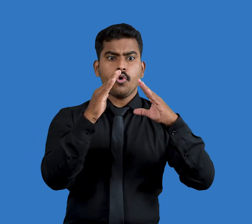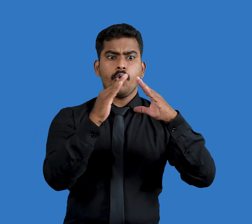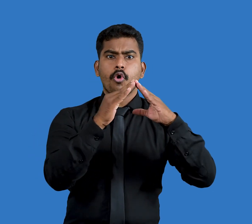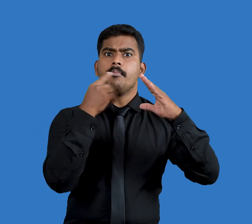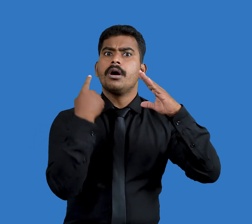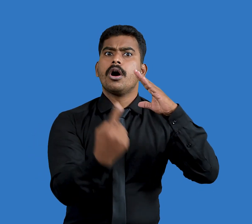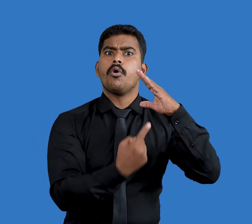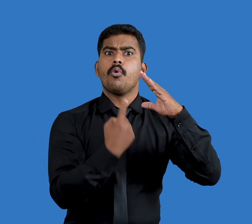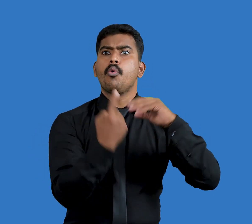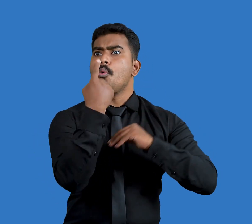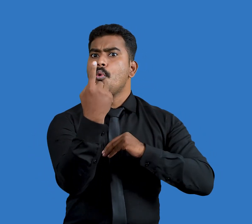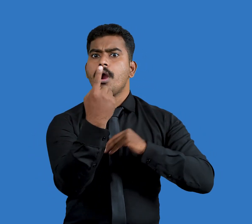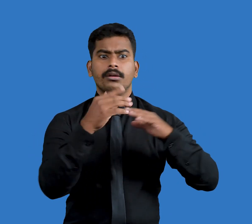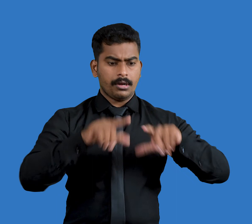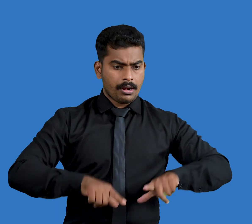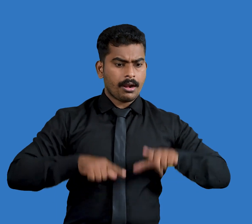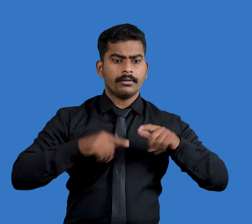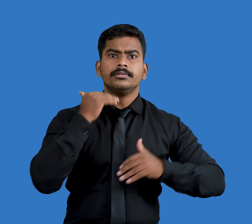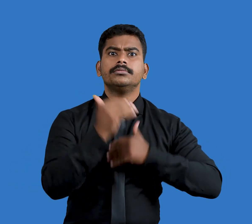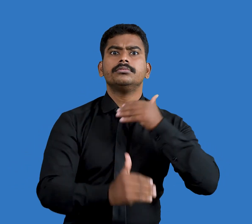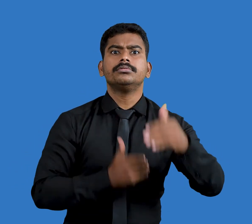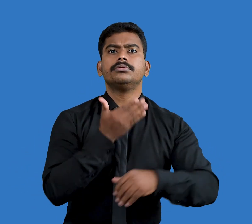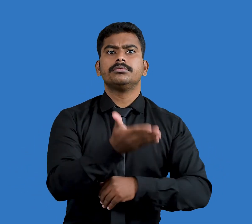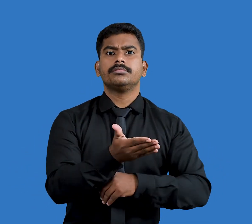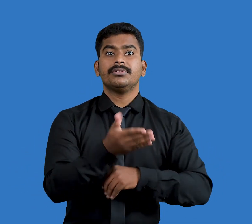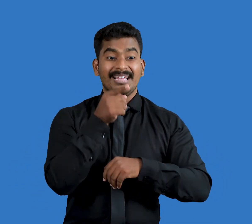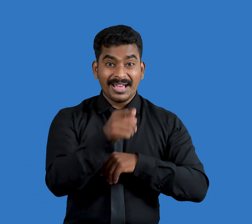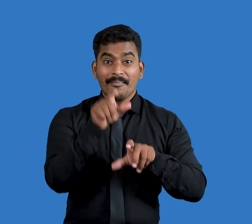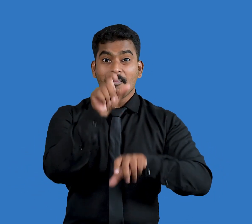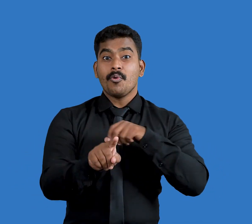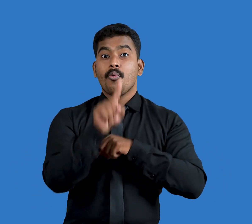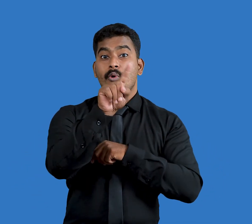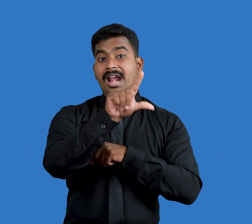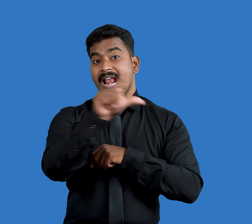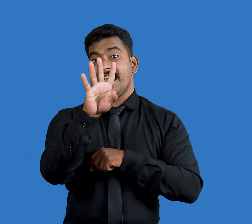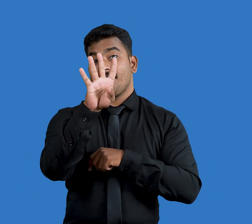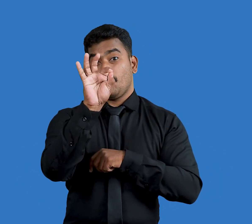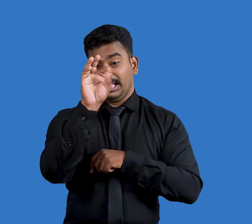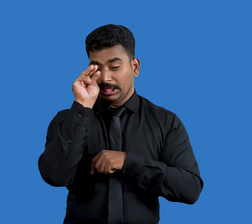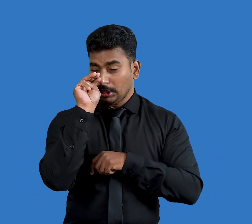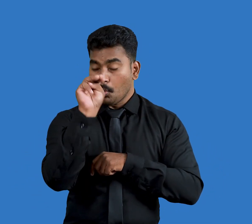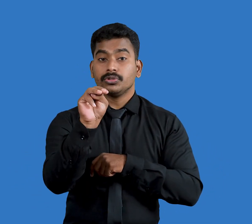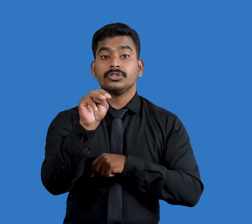1,43,000 are women. There are socially and culturally marginalized groups: